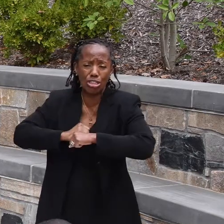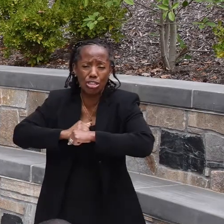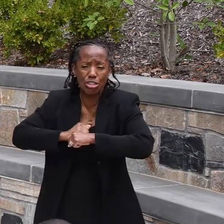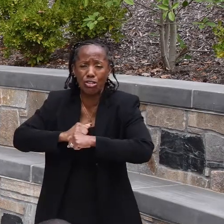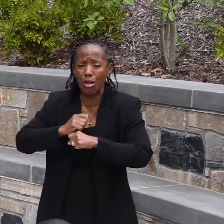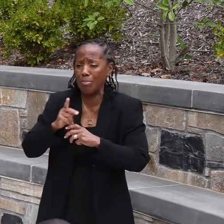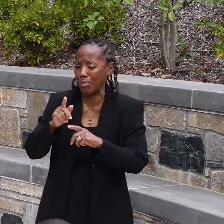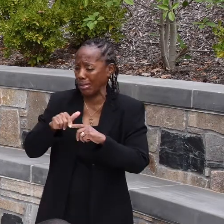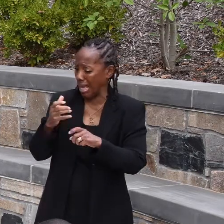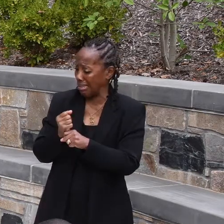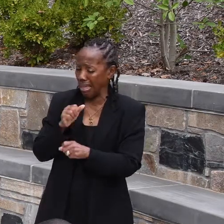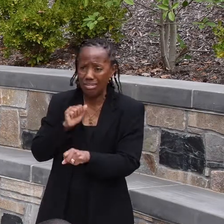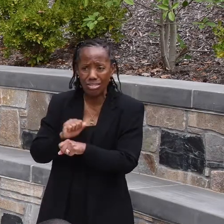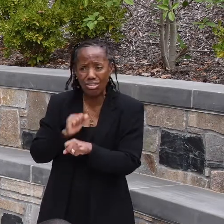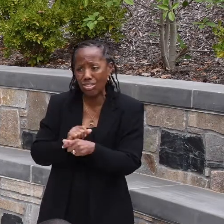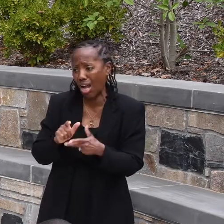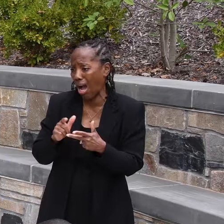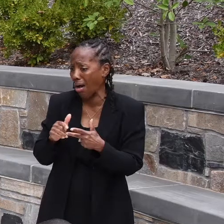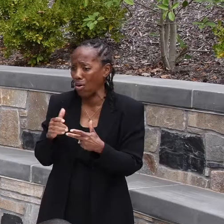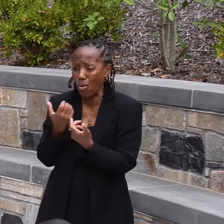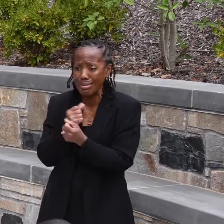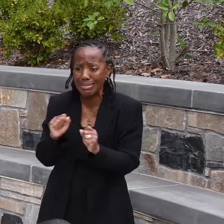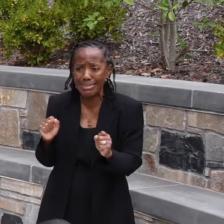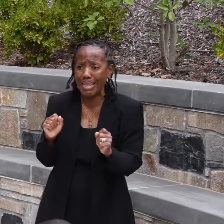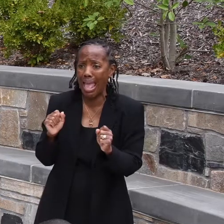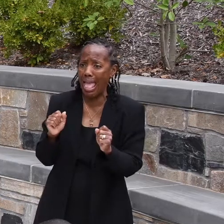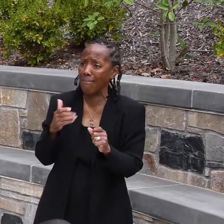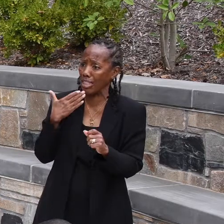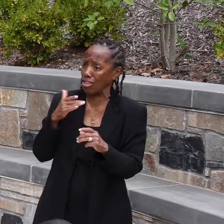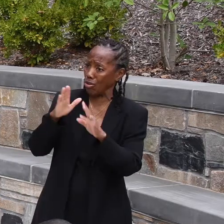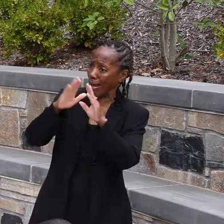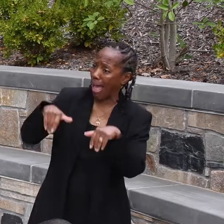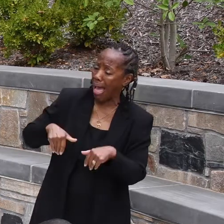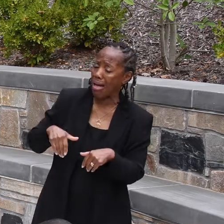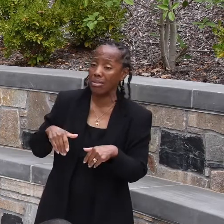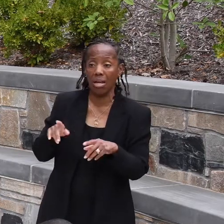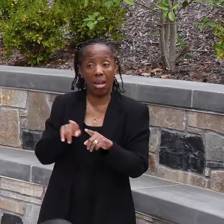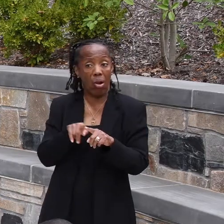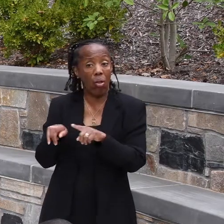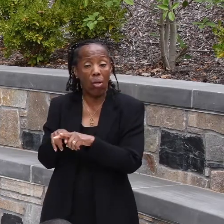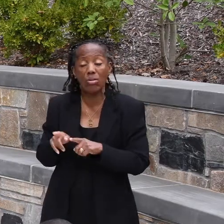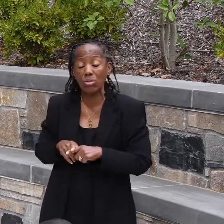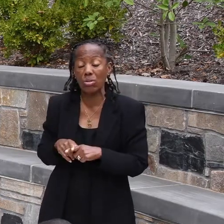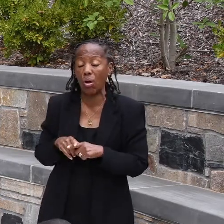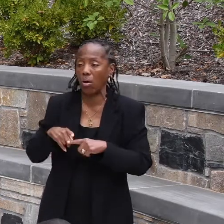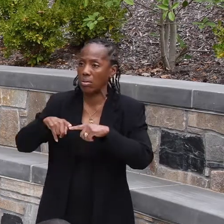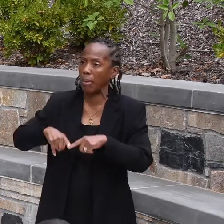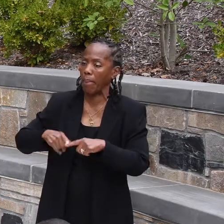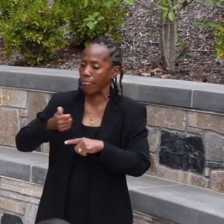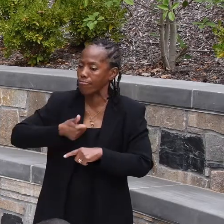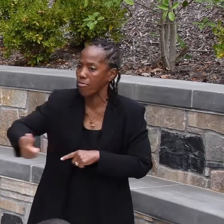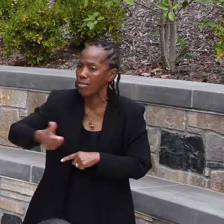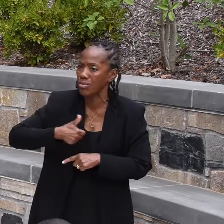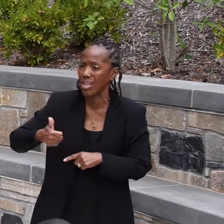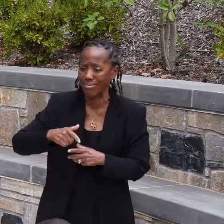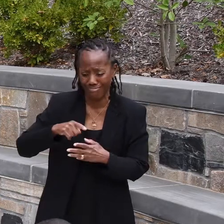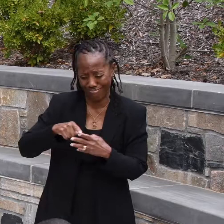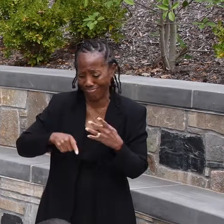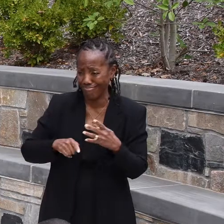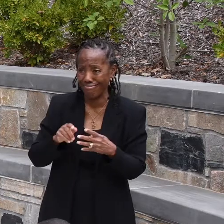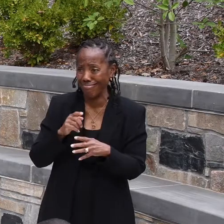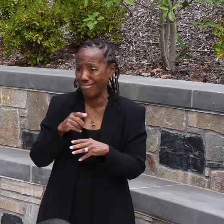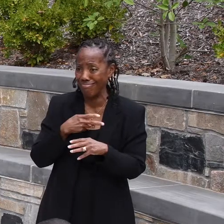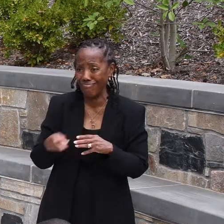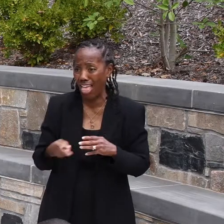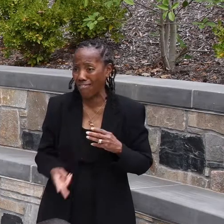able to get a job, have safe and reliable housing, and reliable transportation,